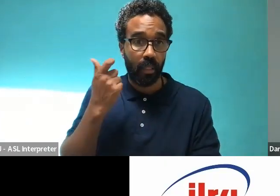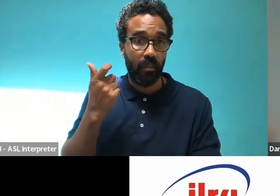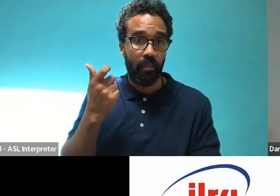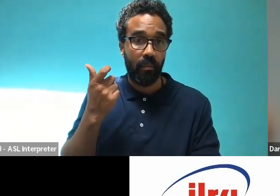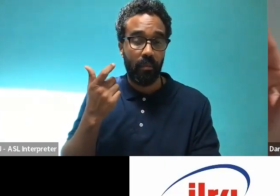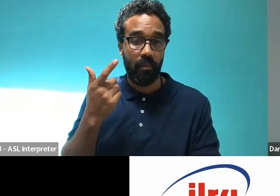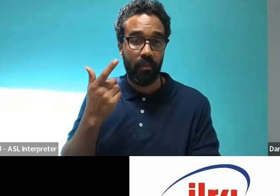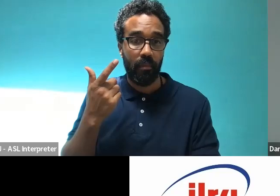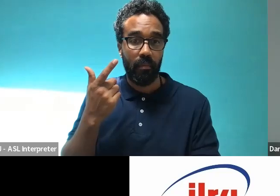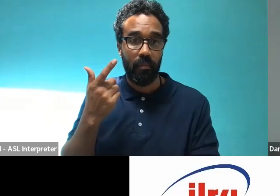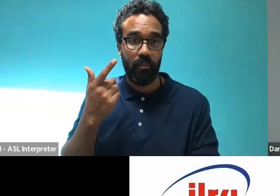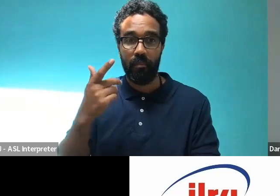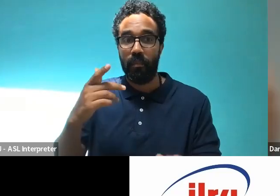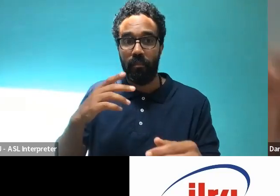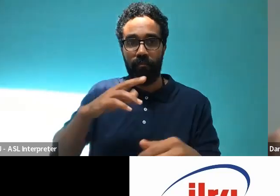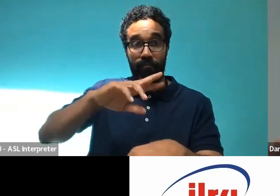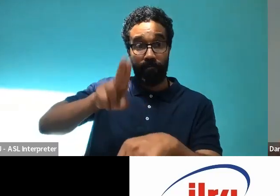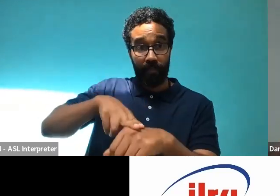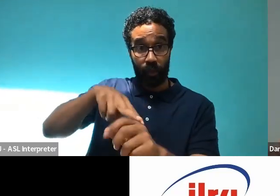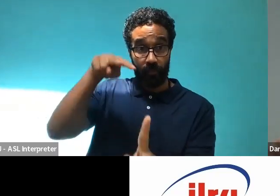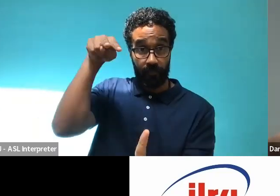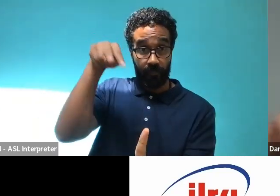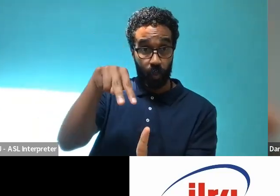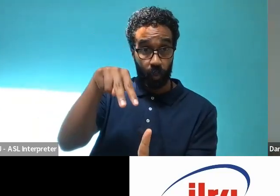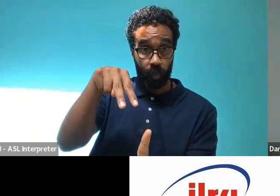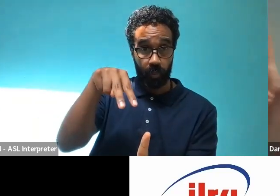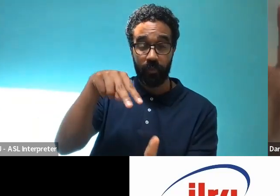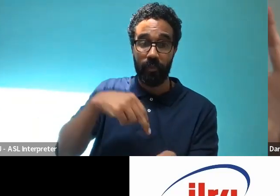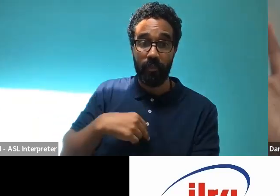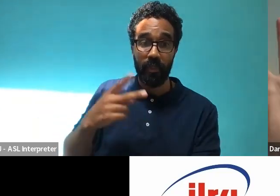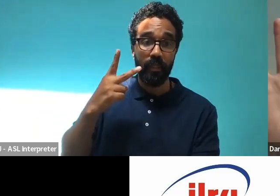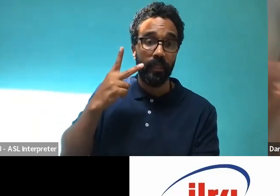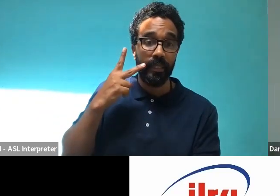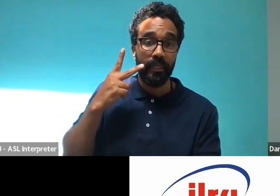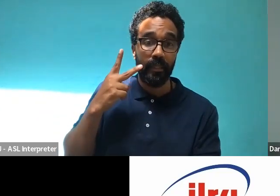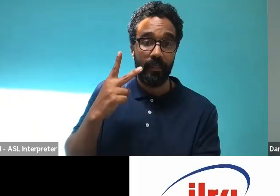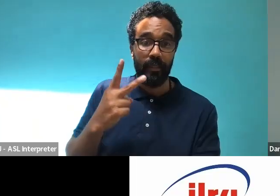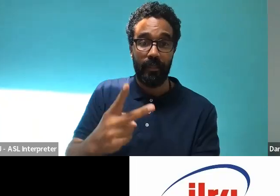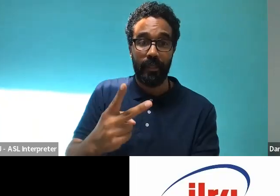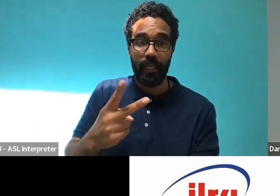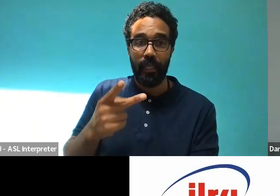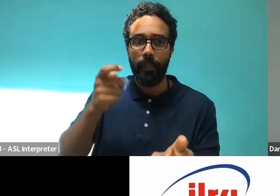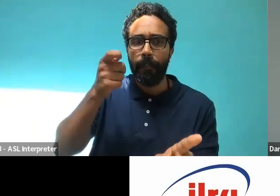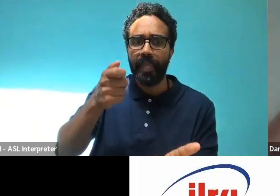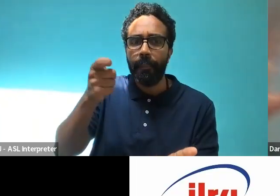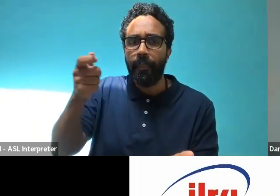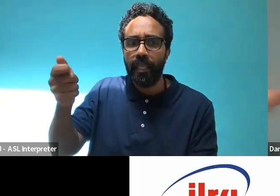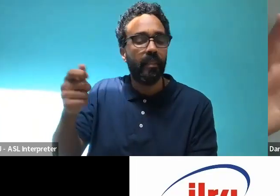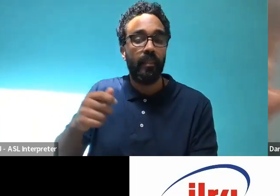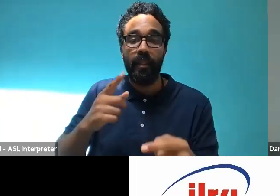the national level, we see bits and pieces of things. We don't have